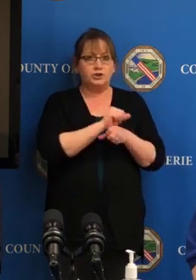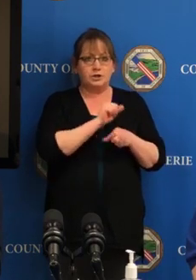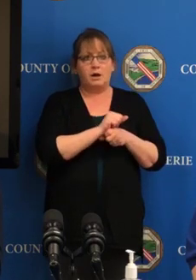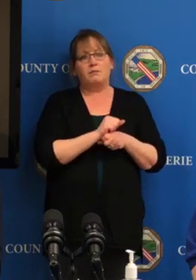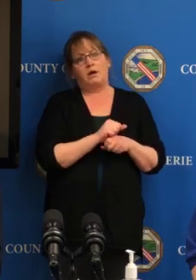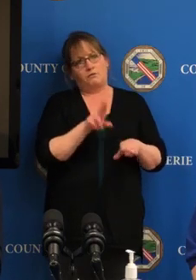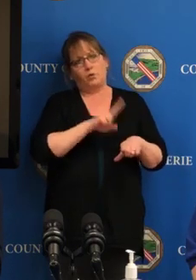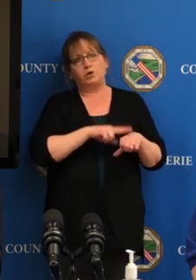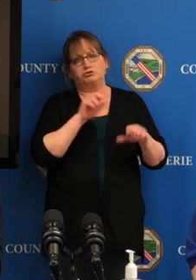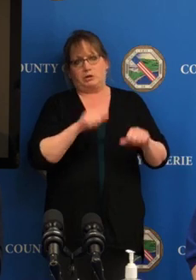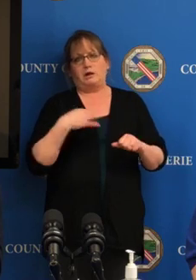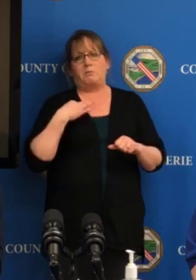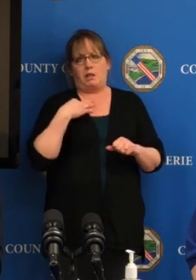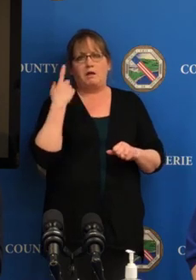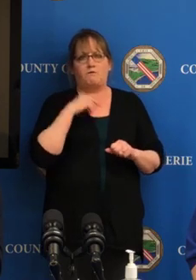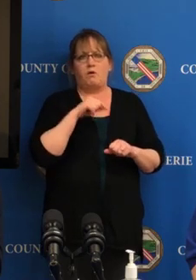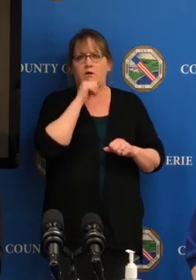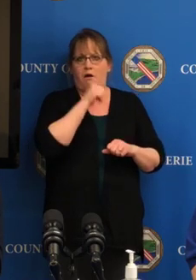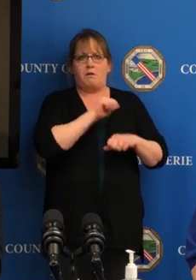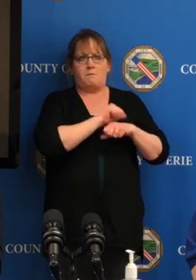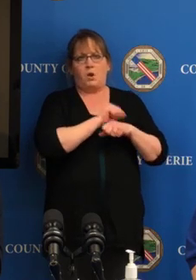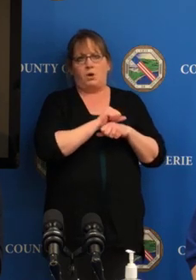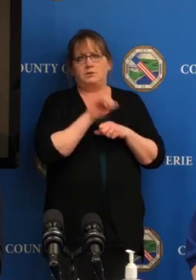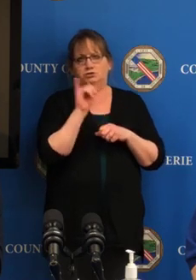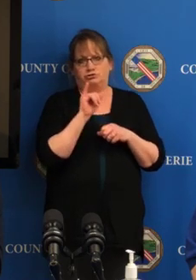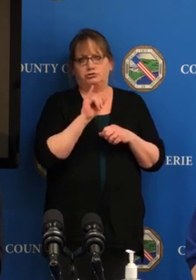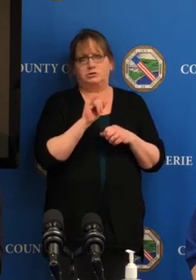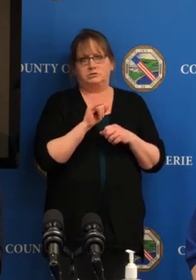for unemployment insurance online through the New